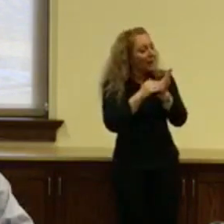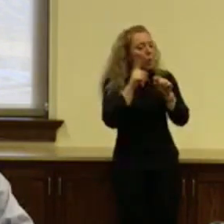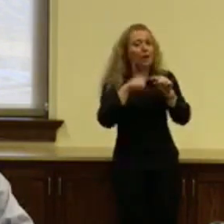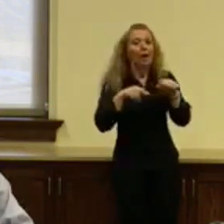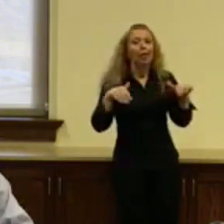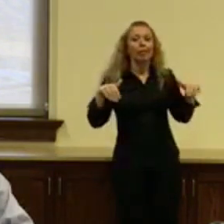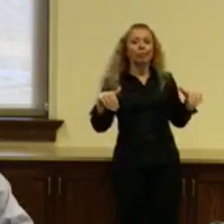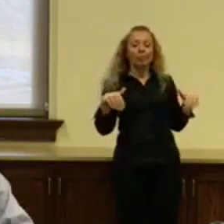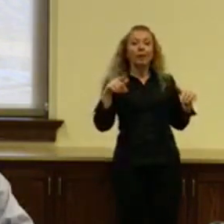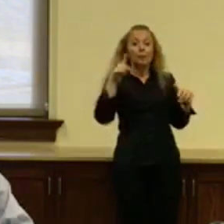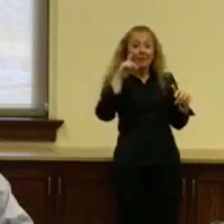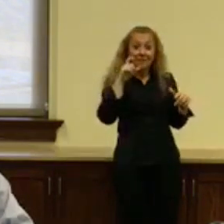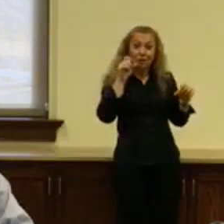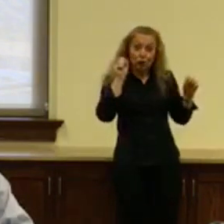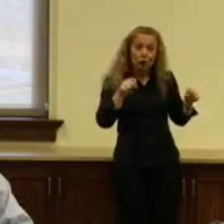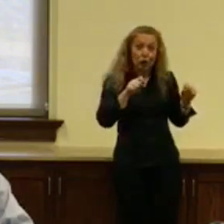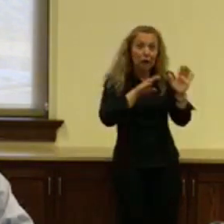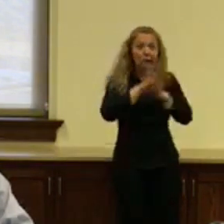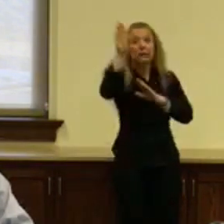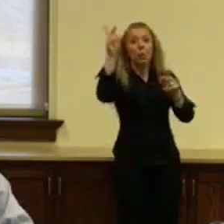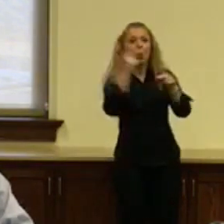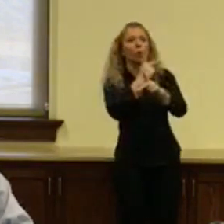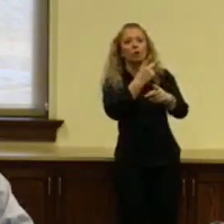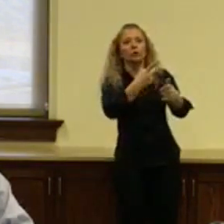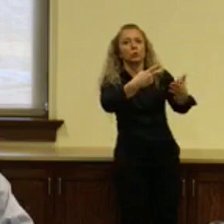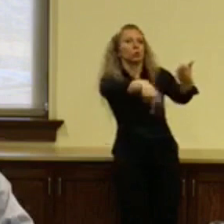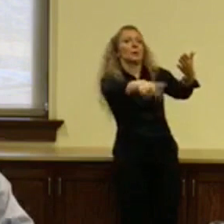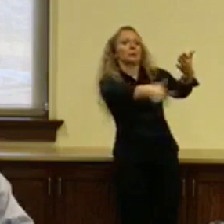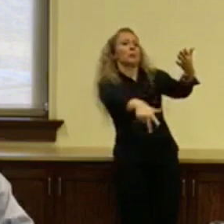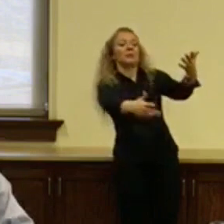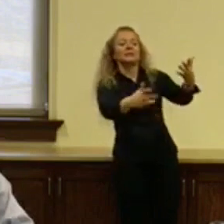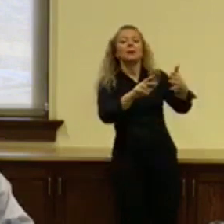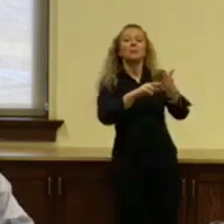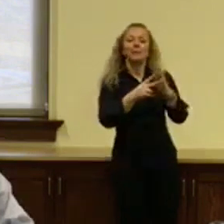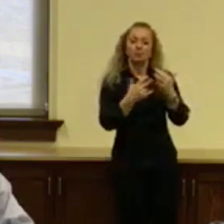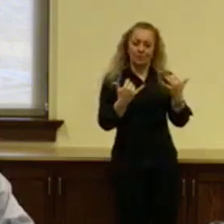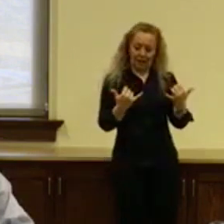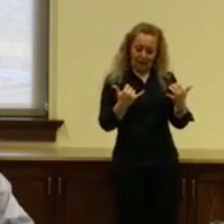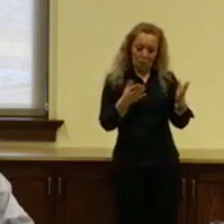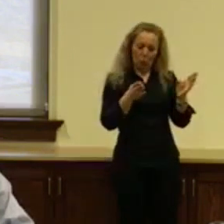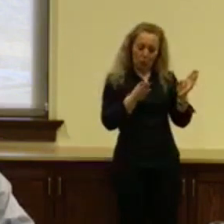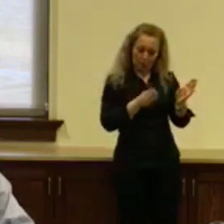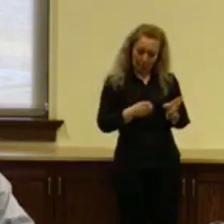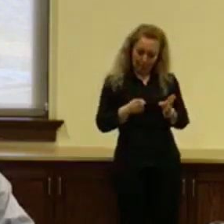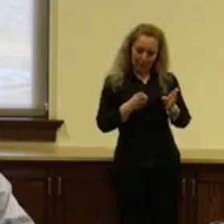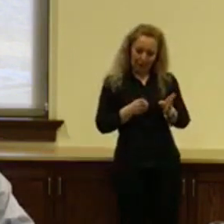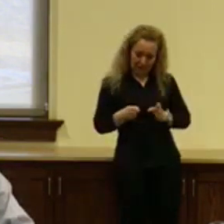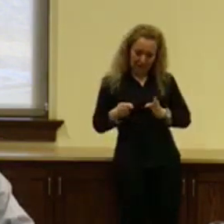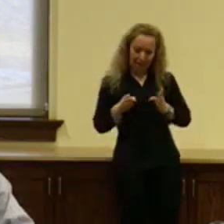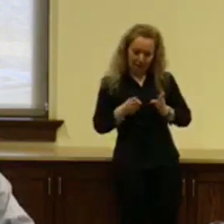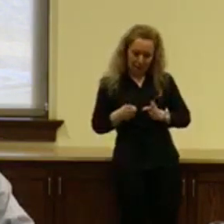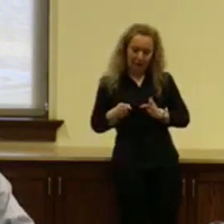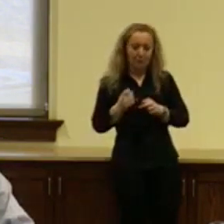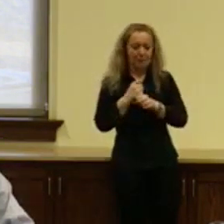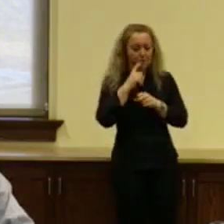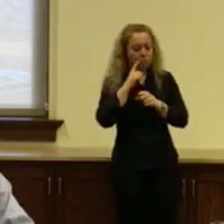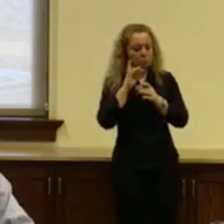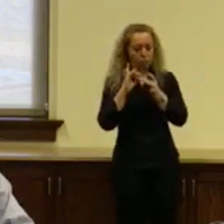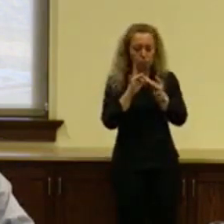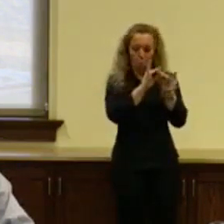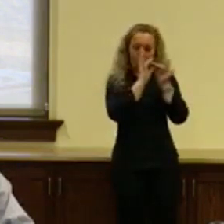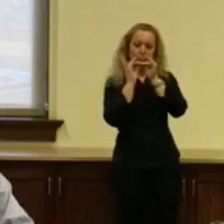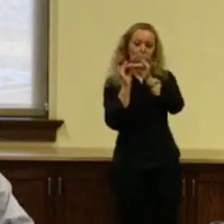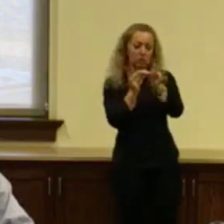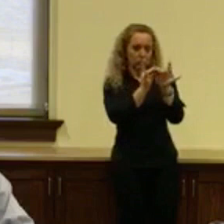weeks from now it could go the other way. So we're making plans, obviously, to have the preparation and the cooperation that we've